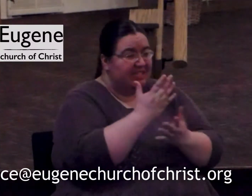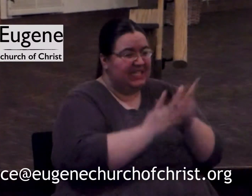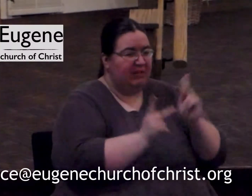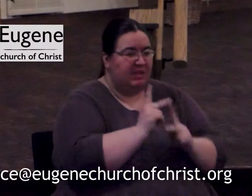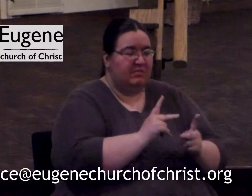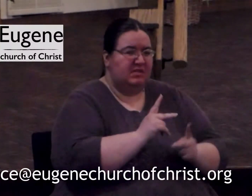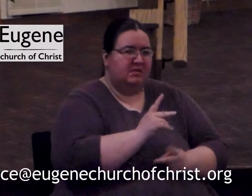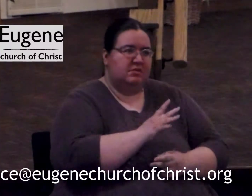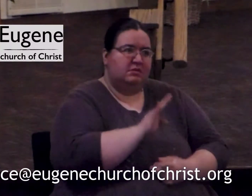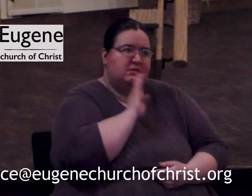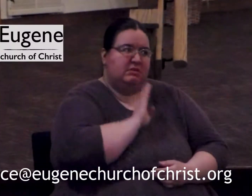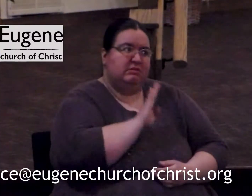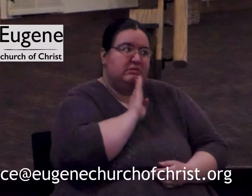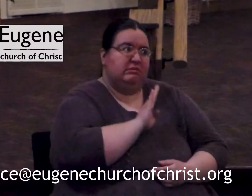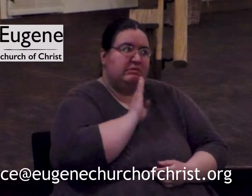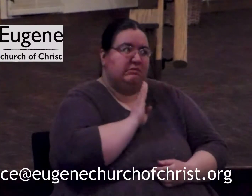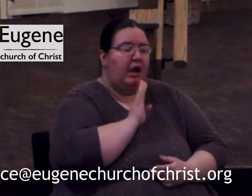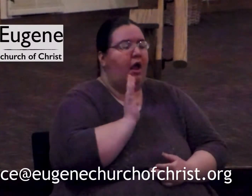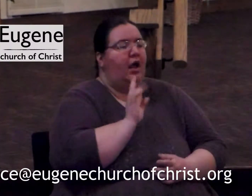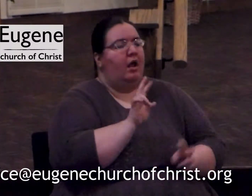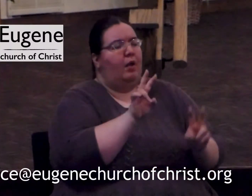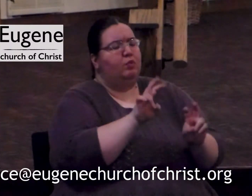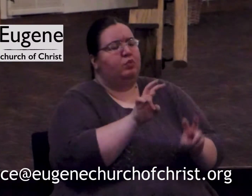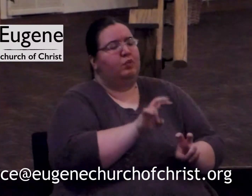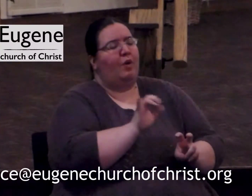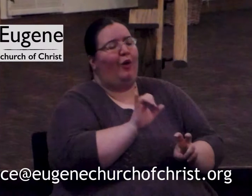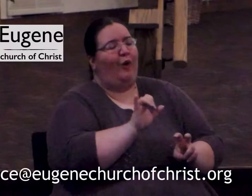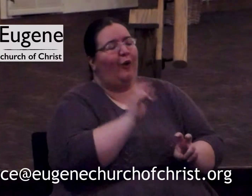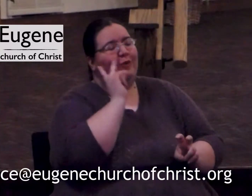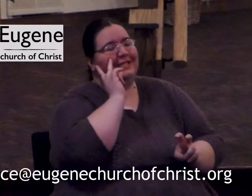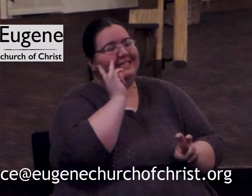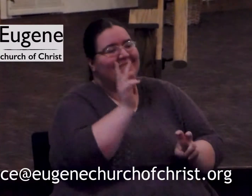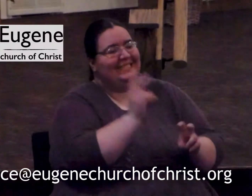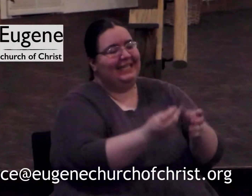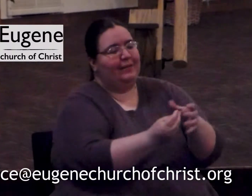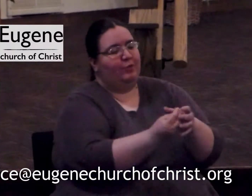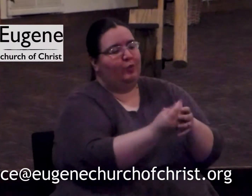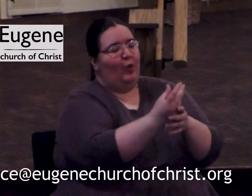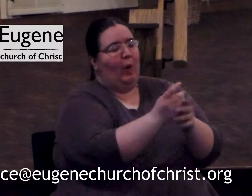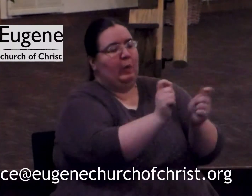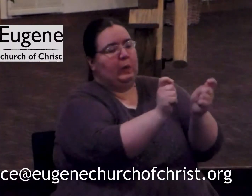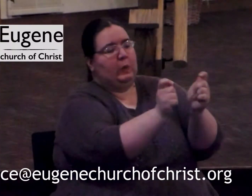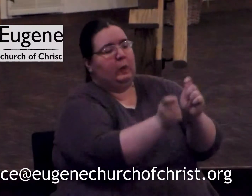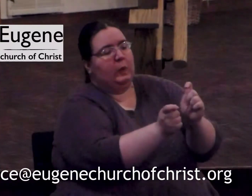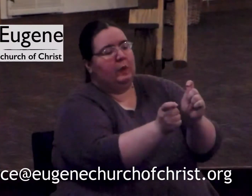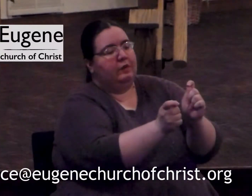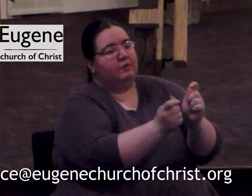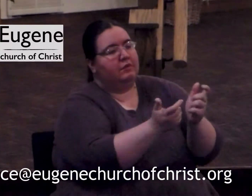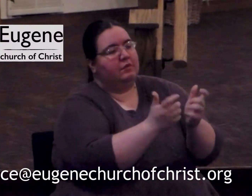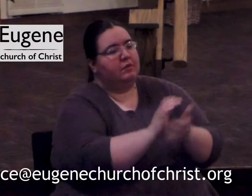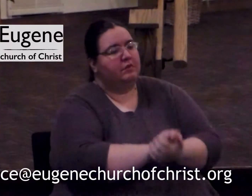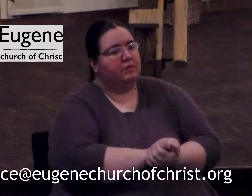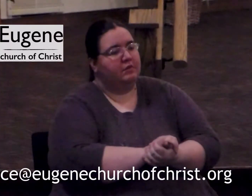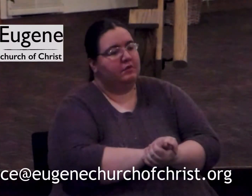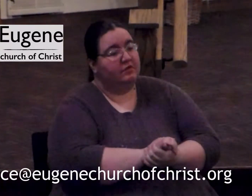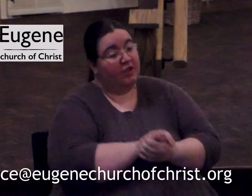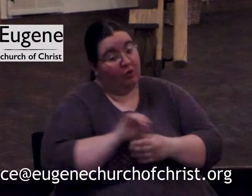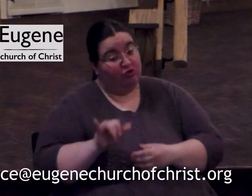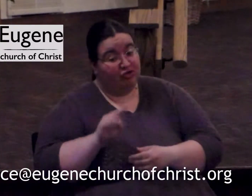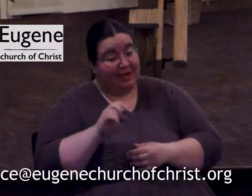With each other, we have moments of impatience, and then we see the growth that comes. And James would say to us, think of the farmer. The farmer understands